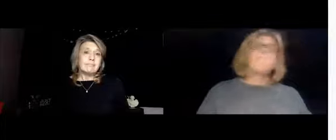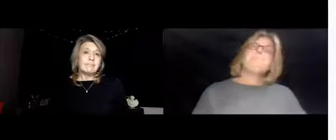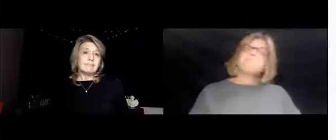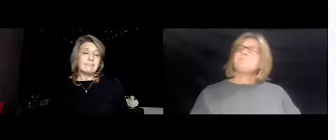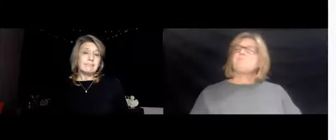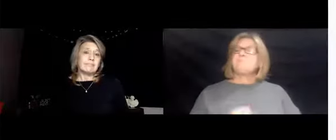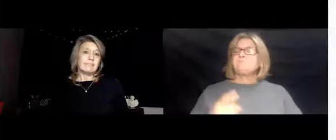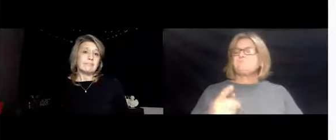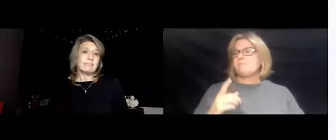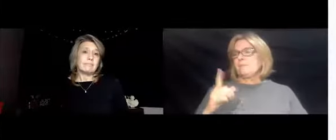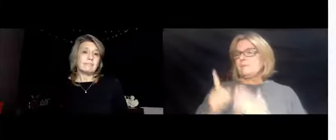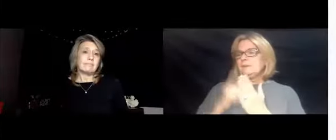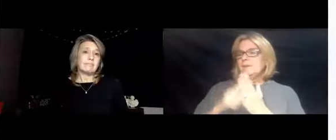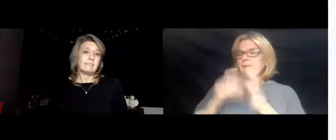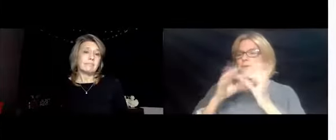Good point.